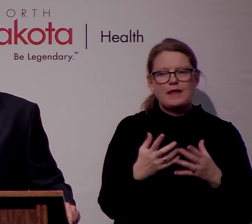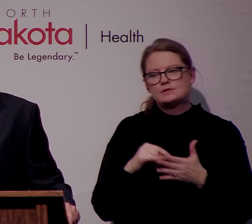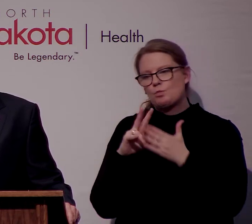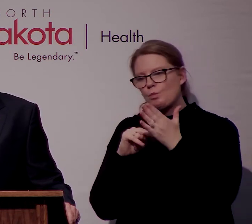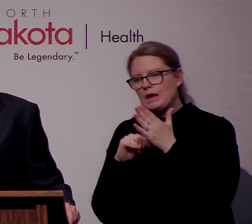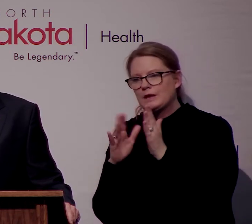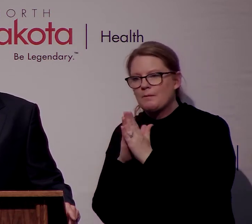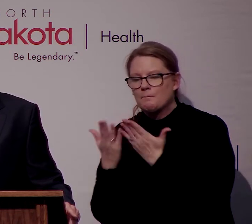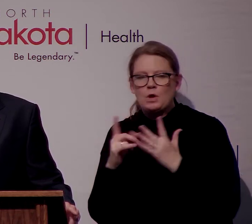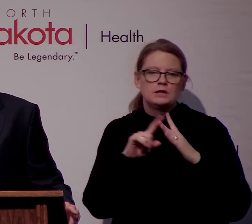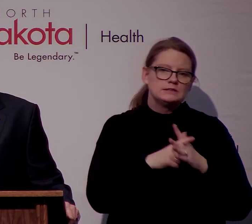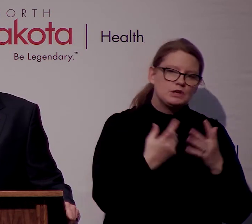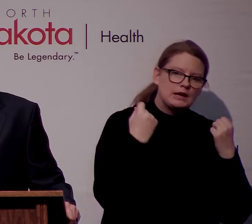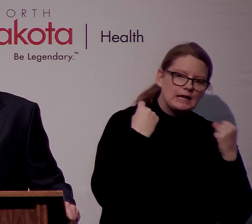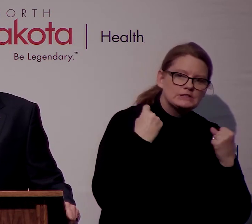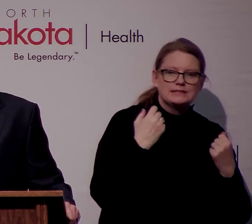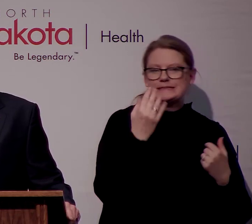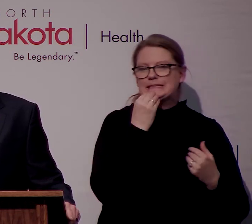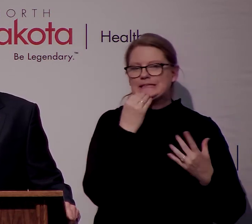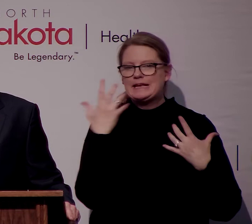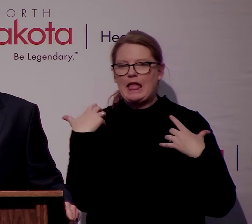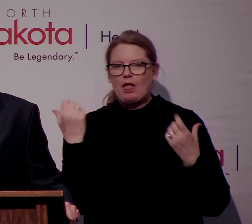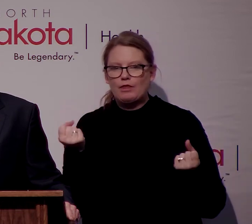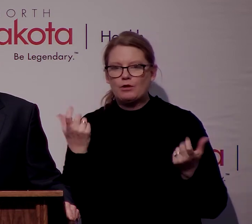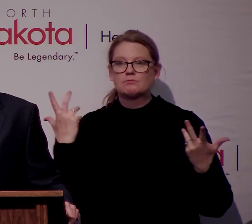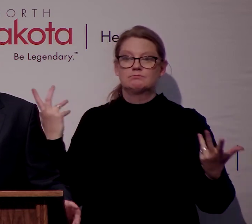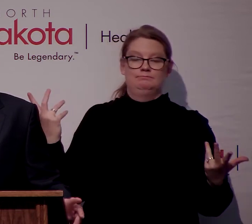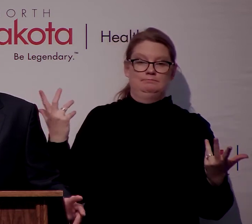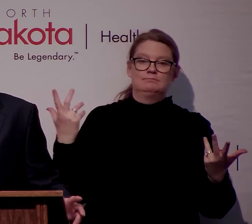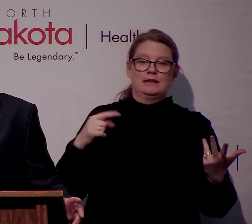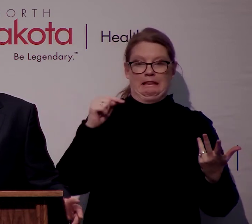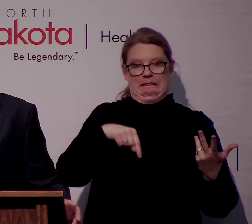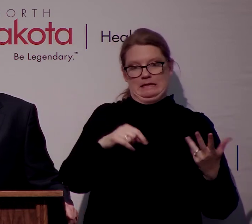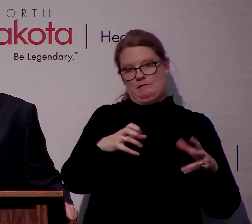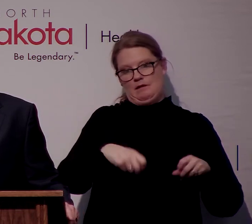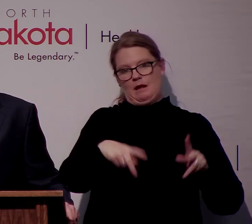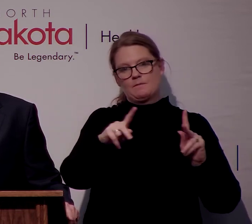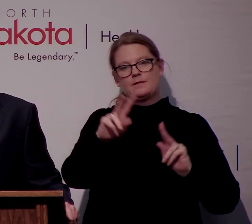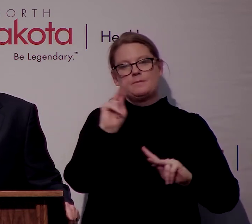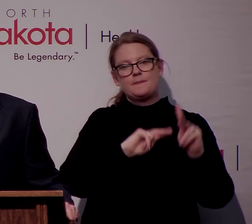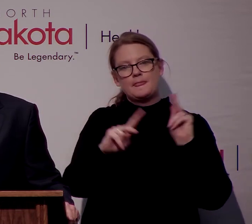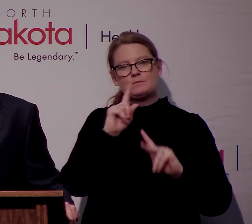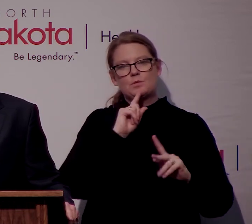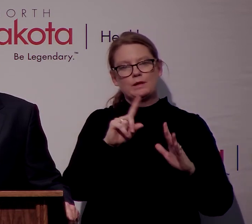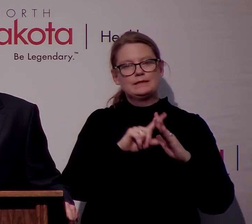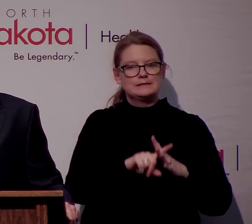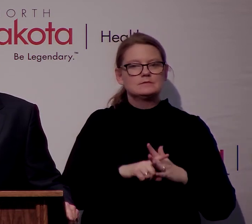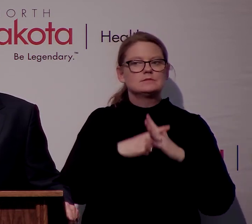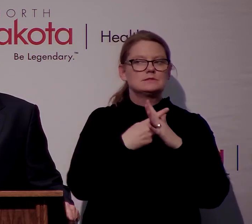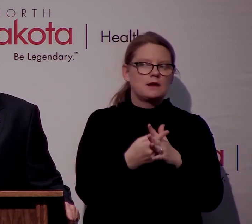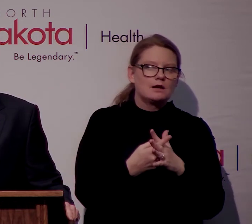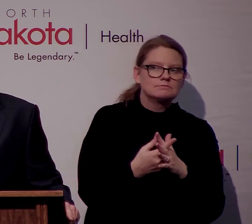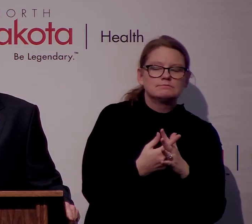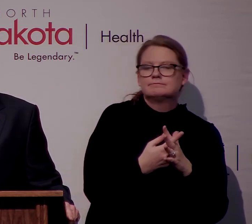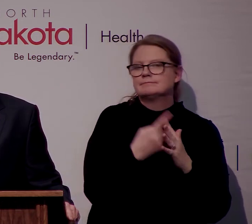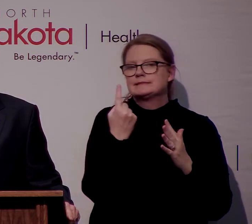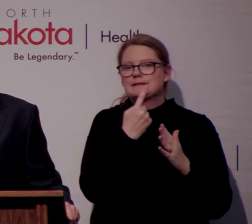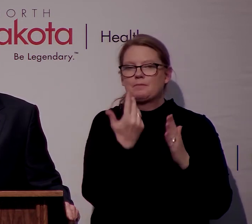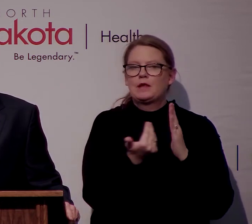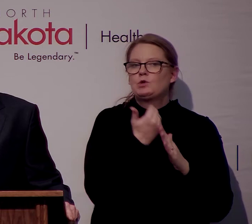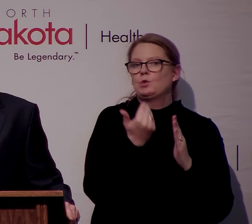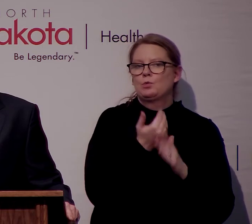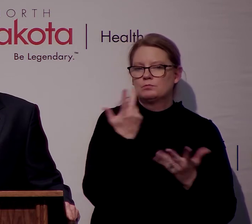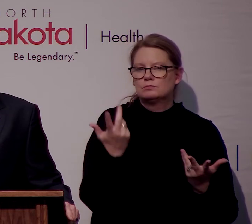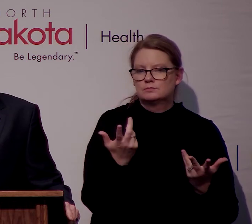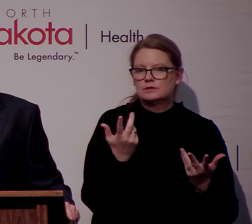start exercising, eat healthier. I mean, this is an opportunity for people to reboot in ways when maybe some of the complexity that we